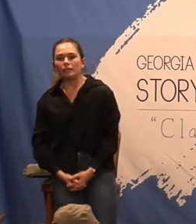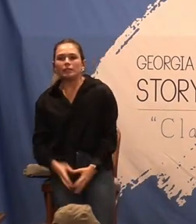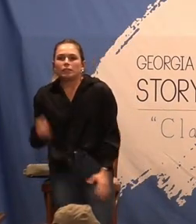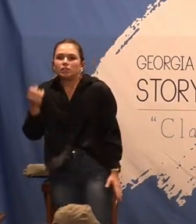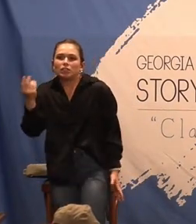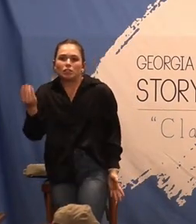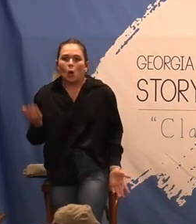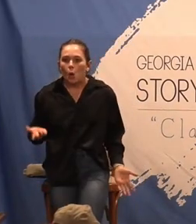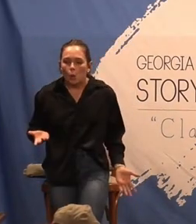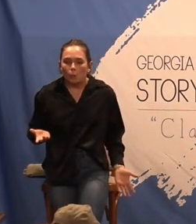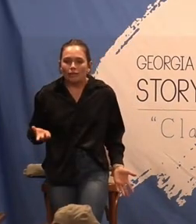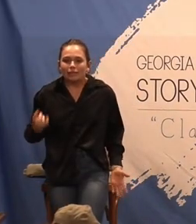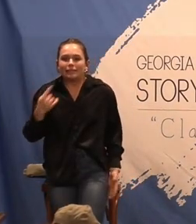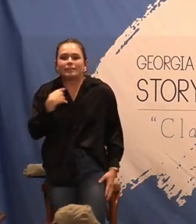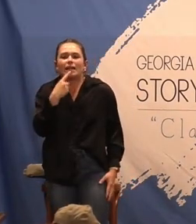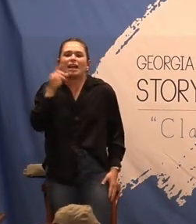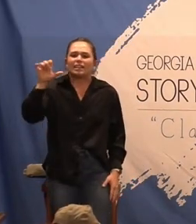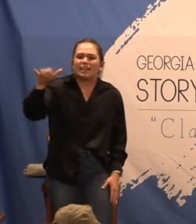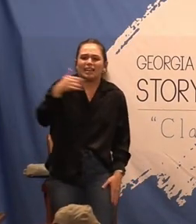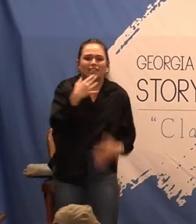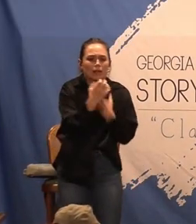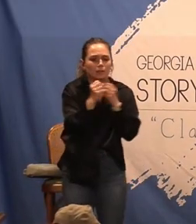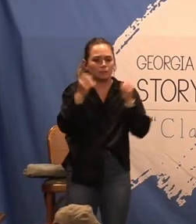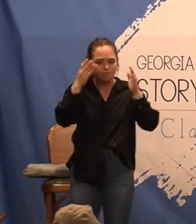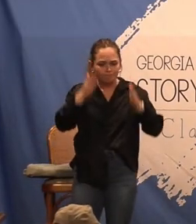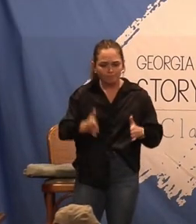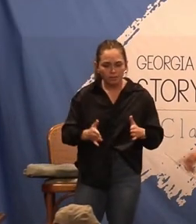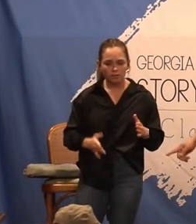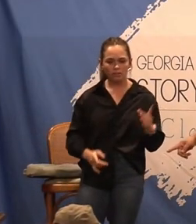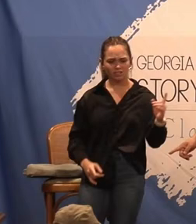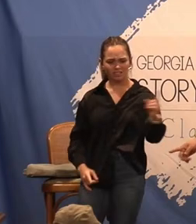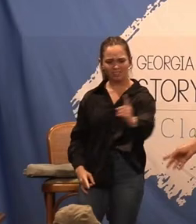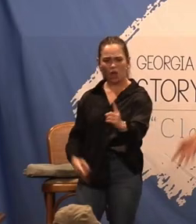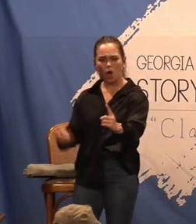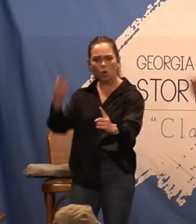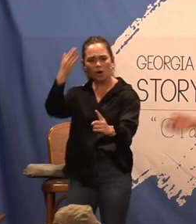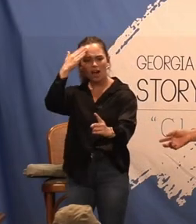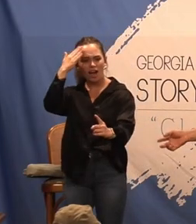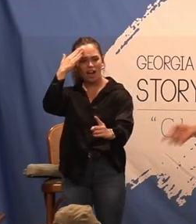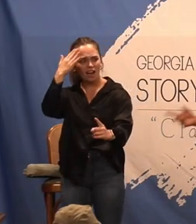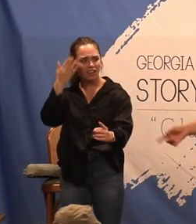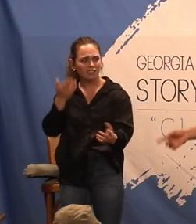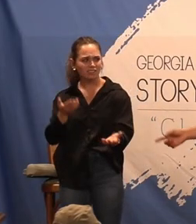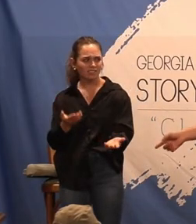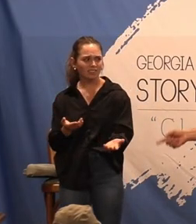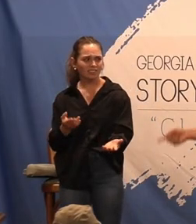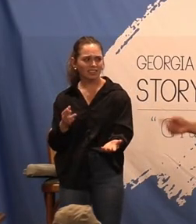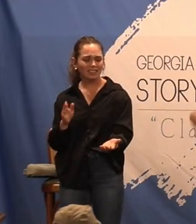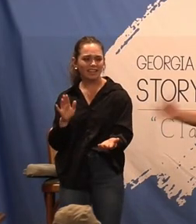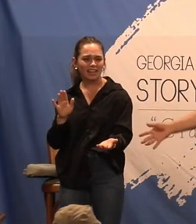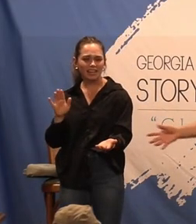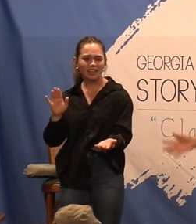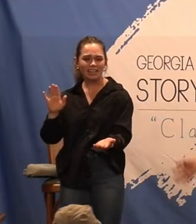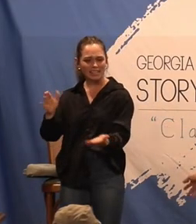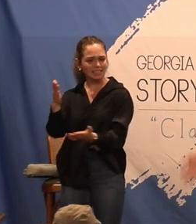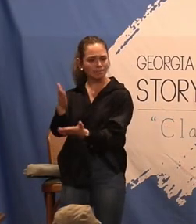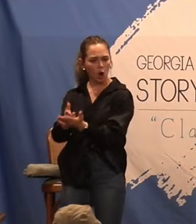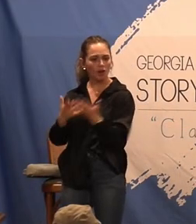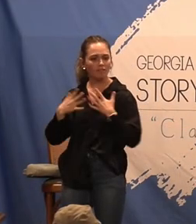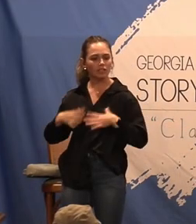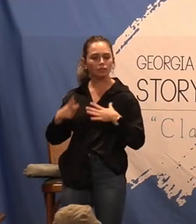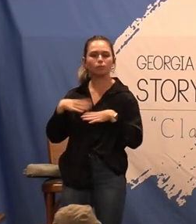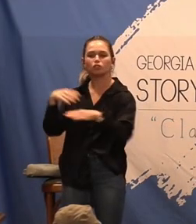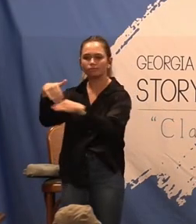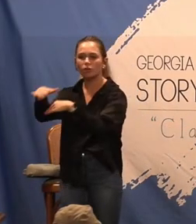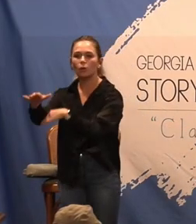So he calls another security guard, and the security guard comes in, and he's like, oh, the hat? That has is part of the costume. Go